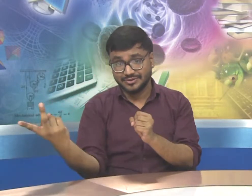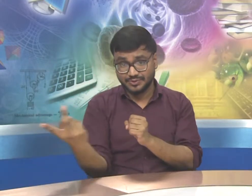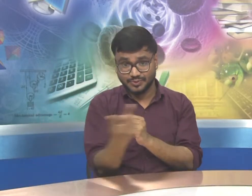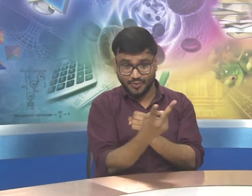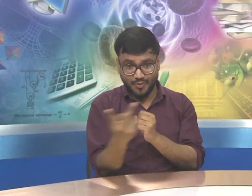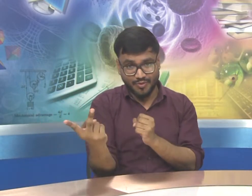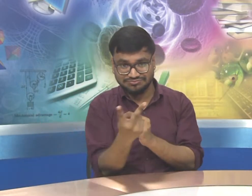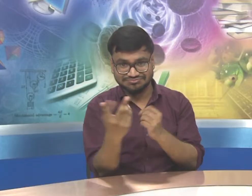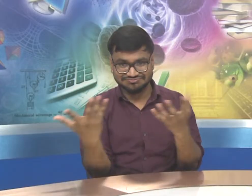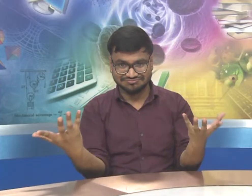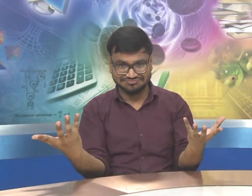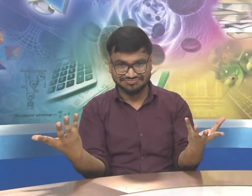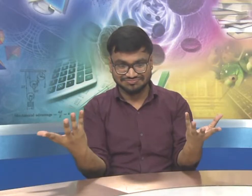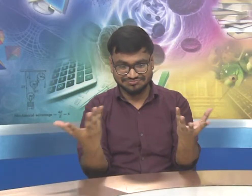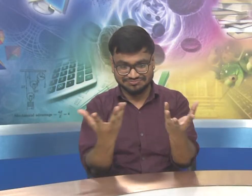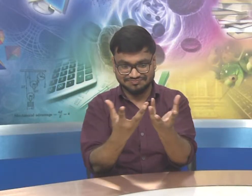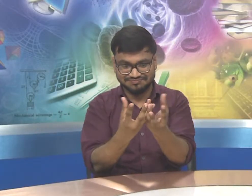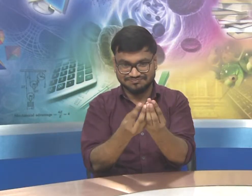water molecule, which is H2O,